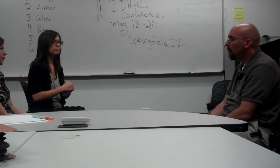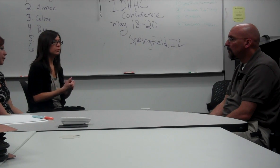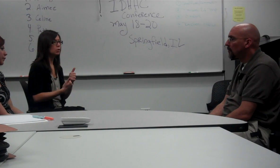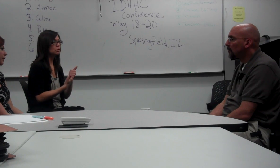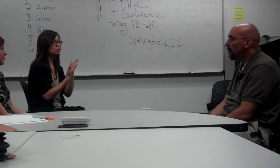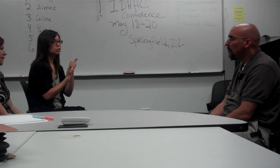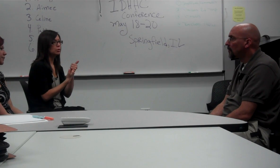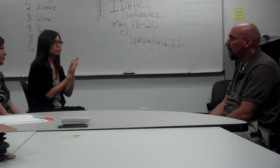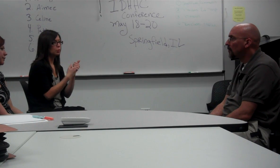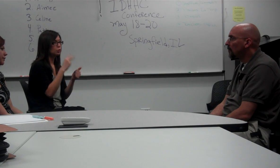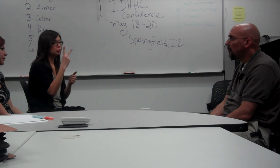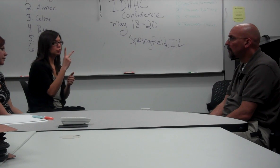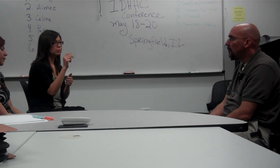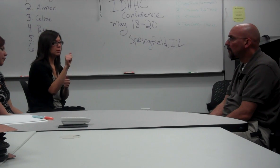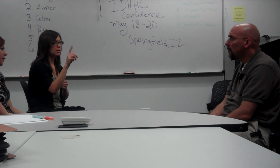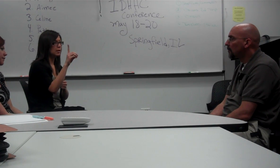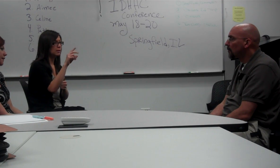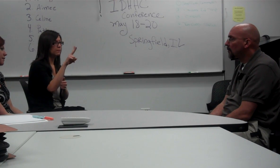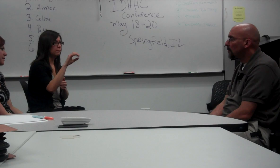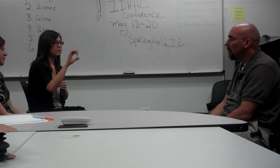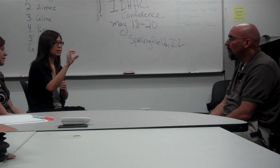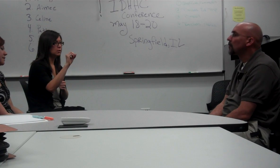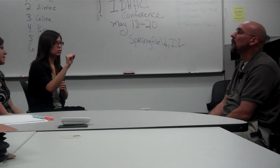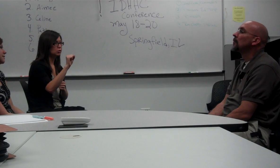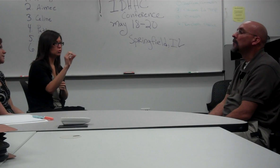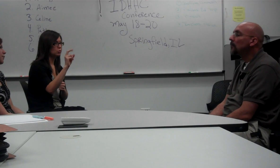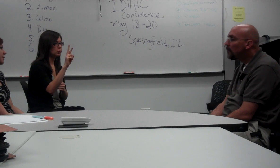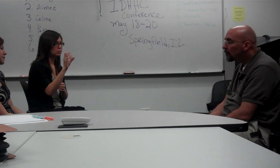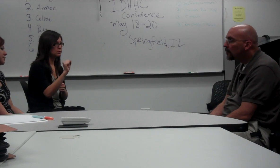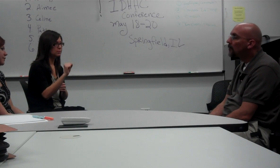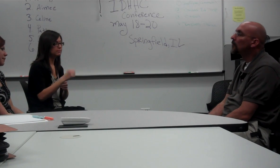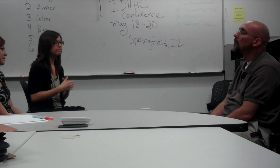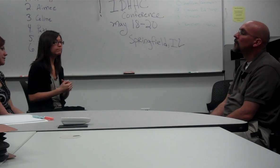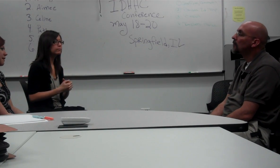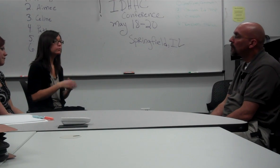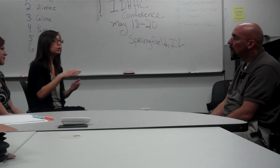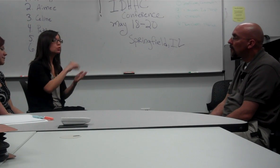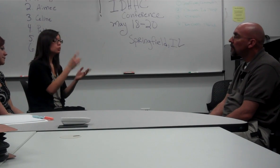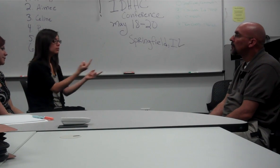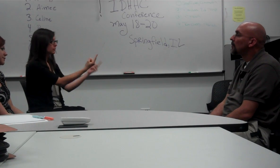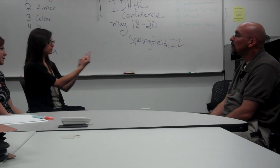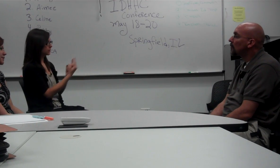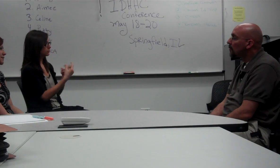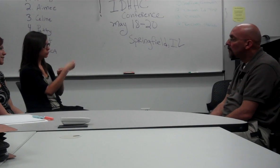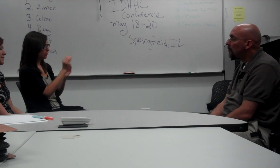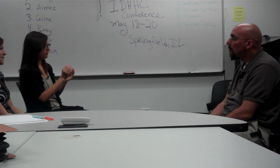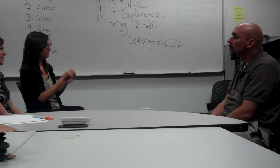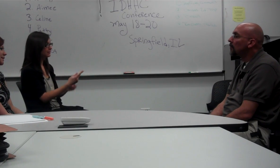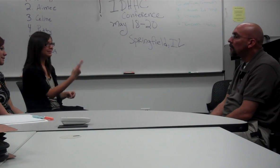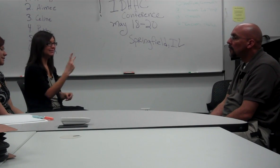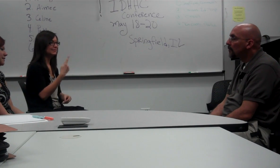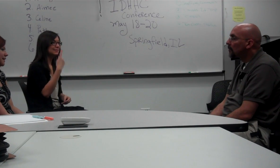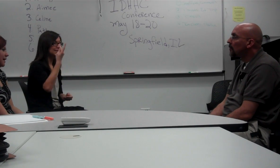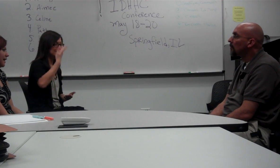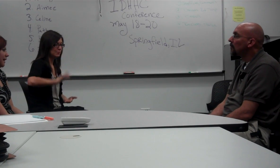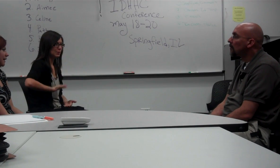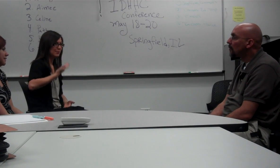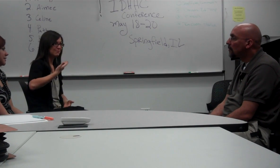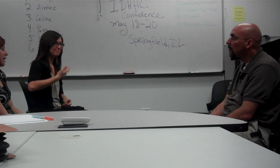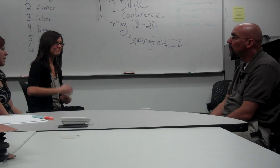2 advisors who work there. So when a student comes into the office, I'm the first person that they see, and I